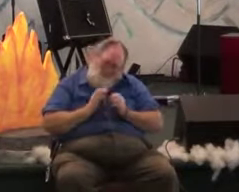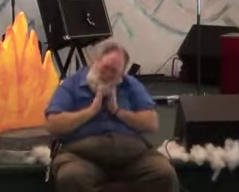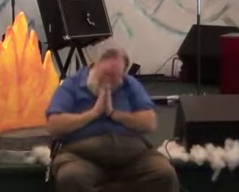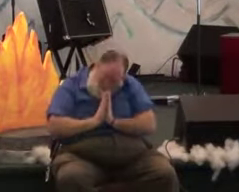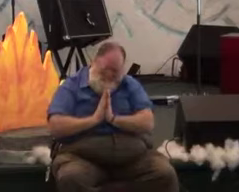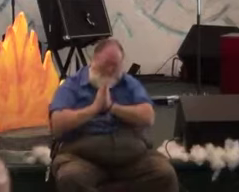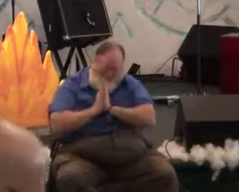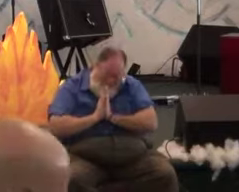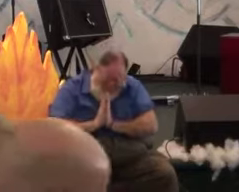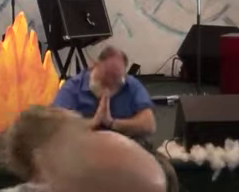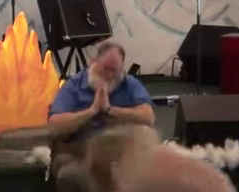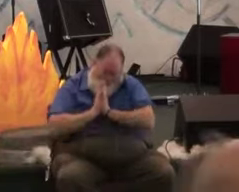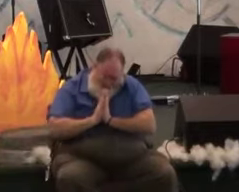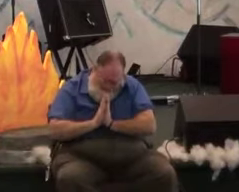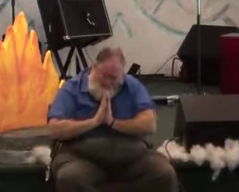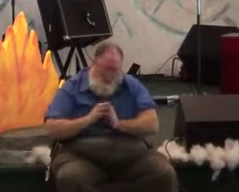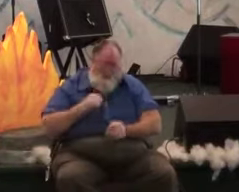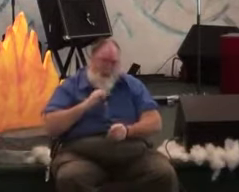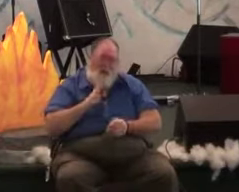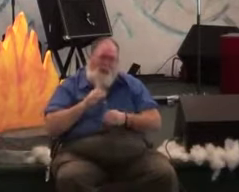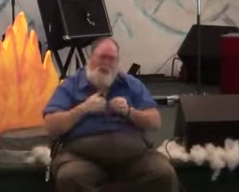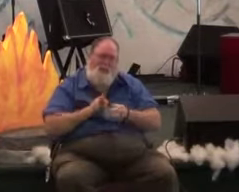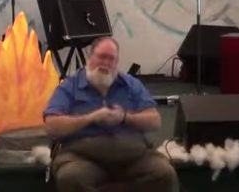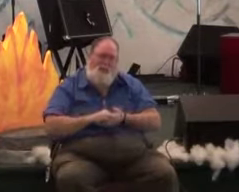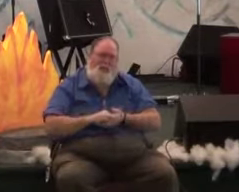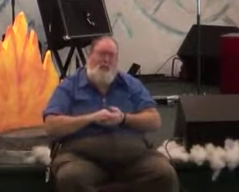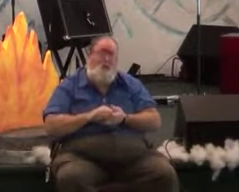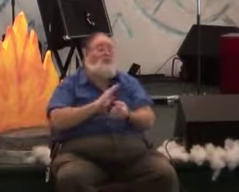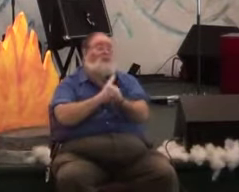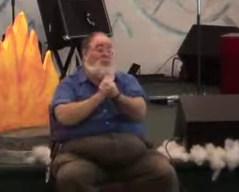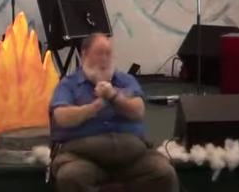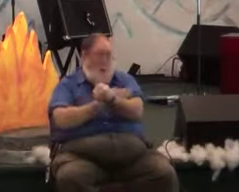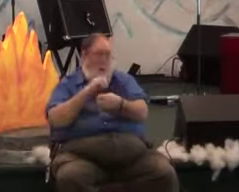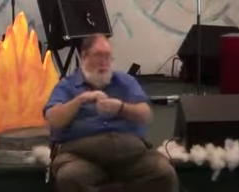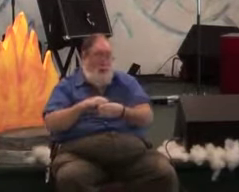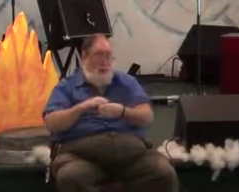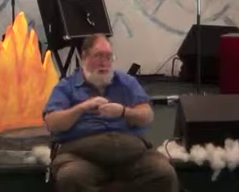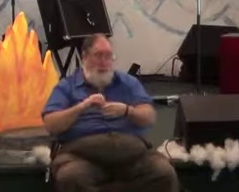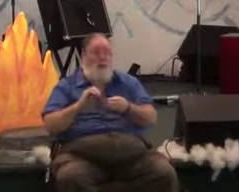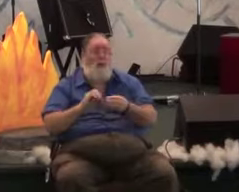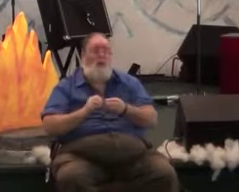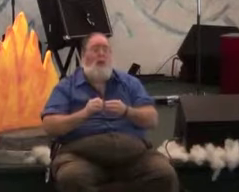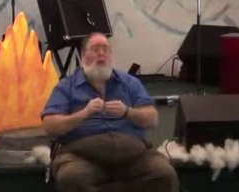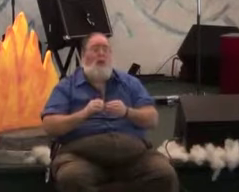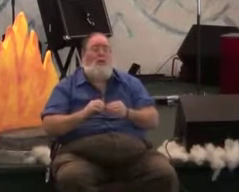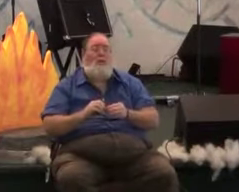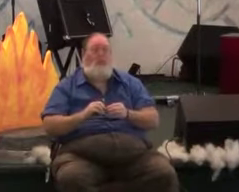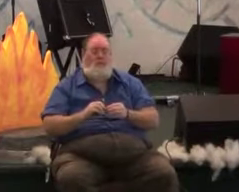praying, constantly praying. Oh, is there power in numbers, especially when it comes to